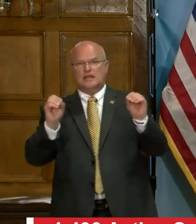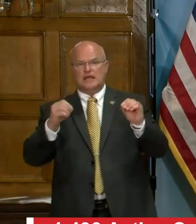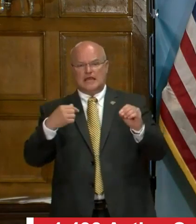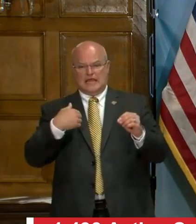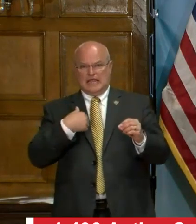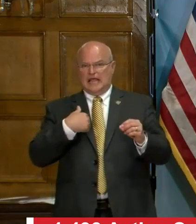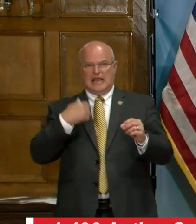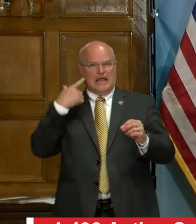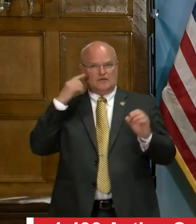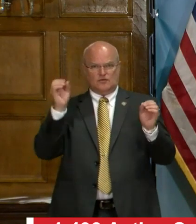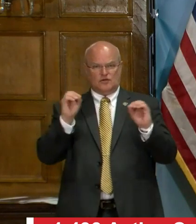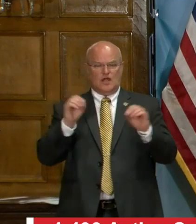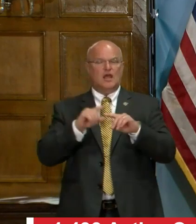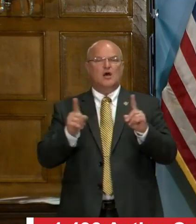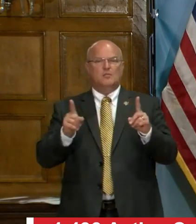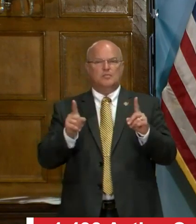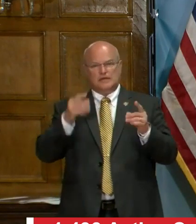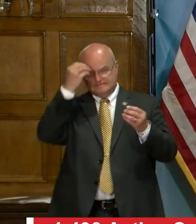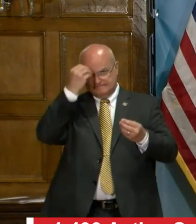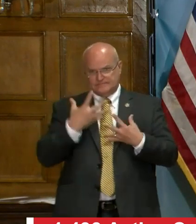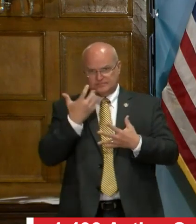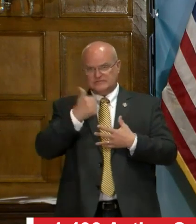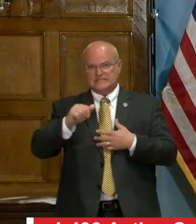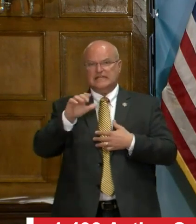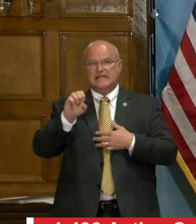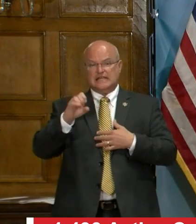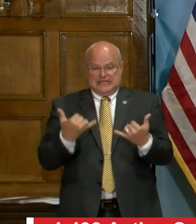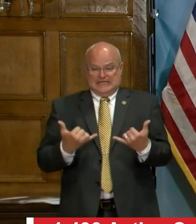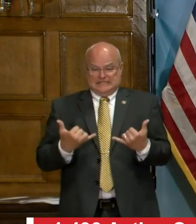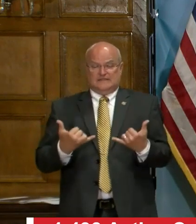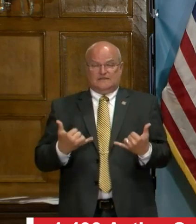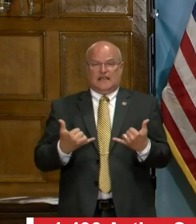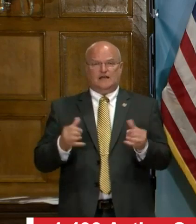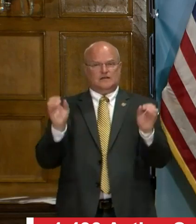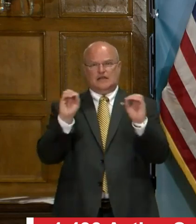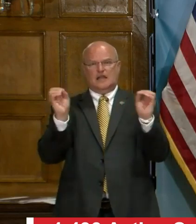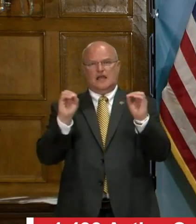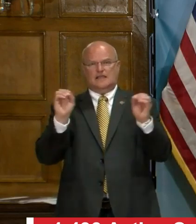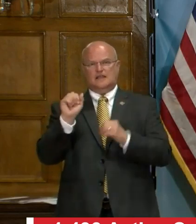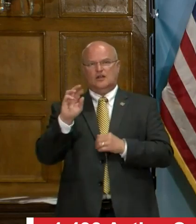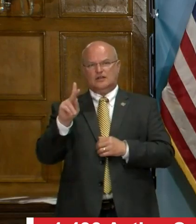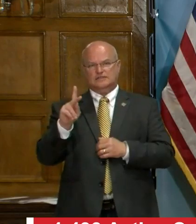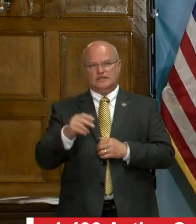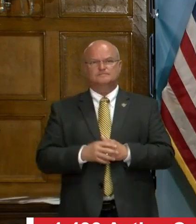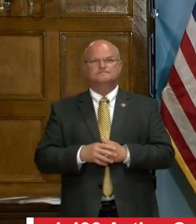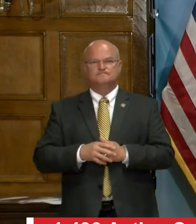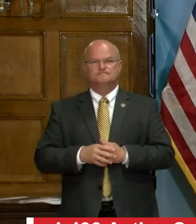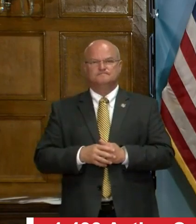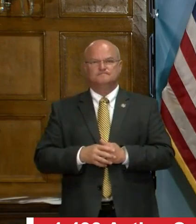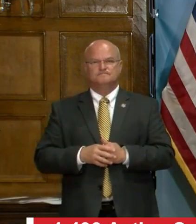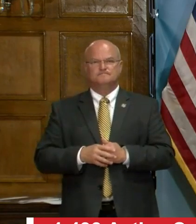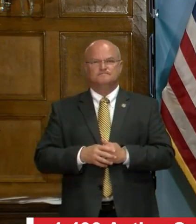I am asking to be informed of any cases. So as of now, we've not had any cases.